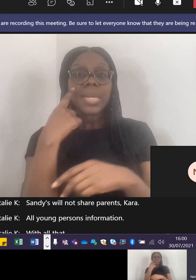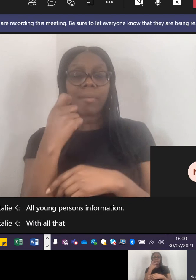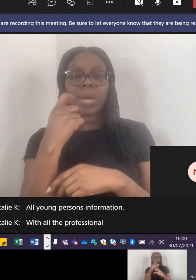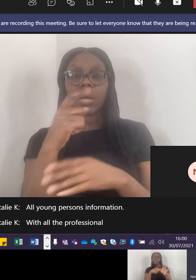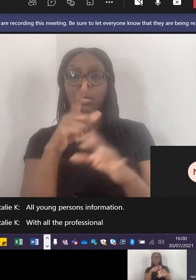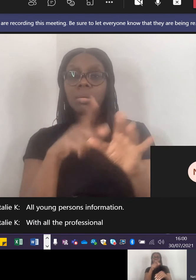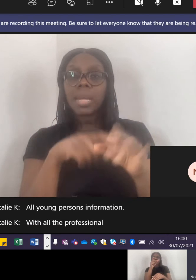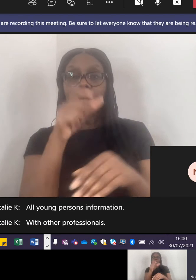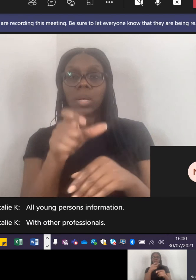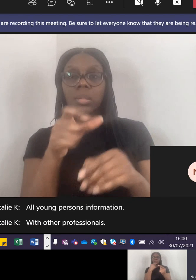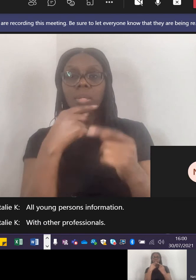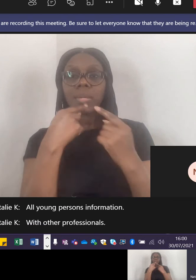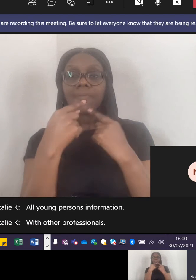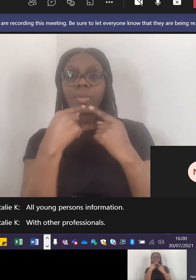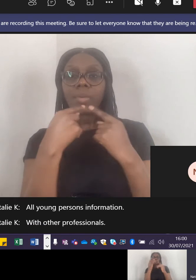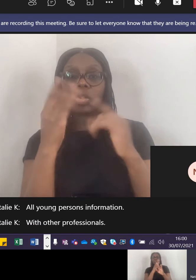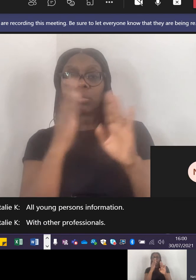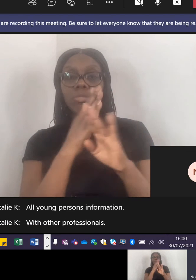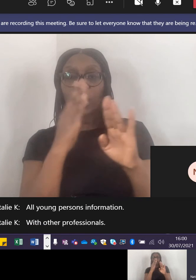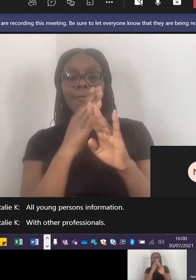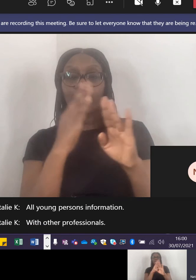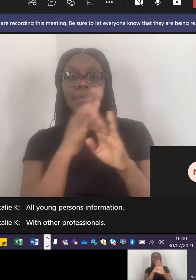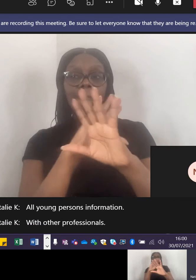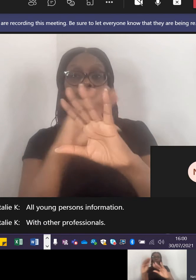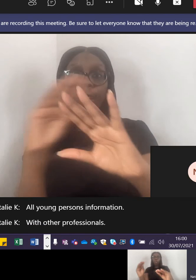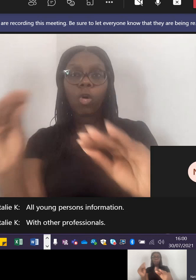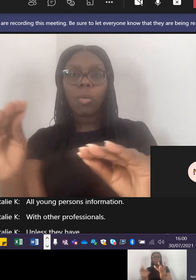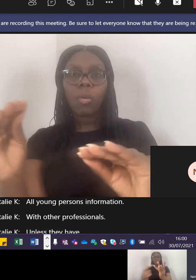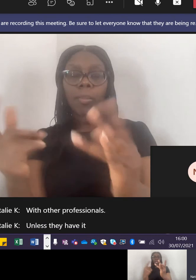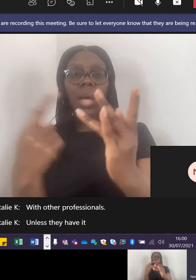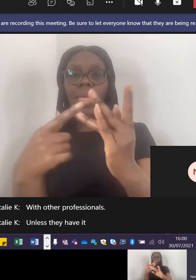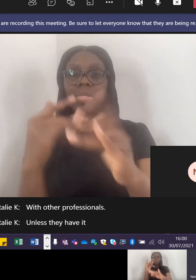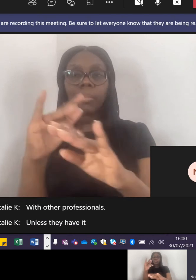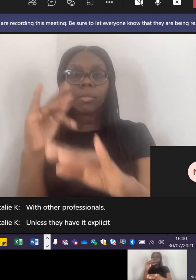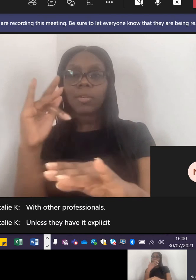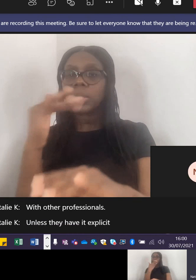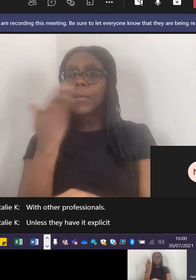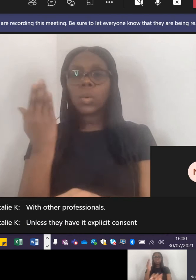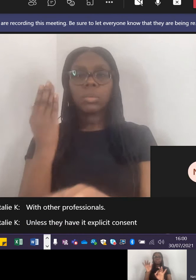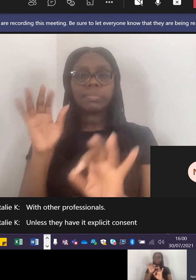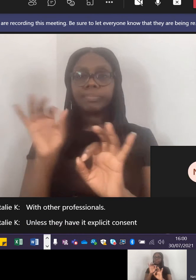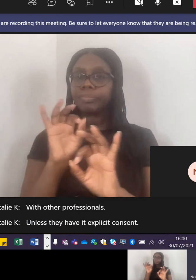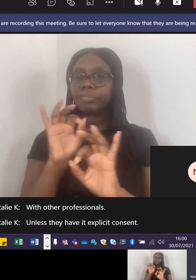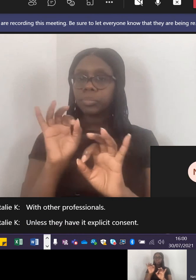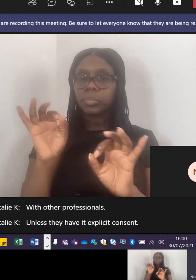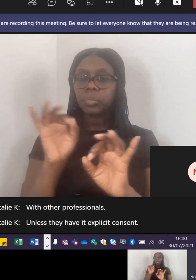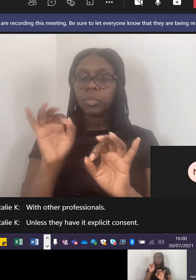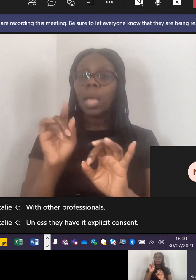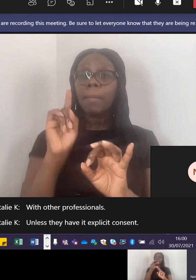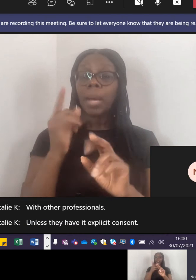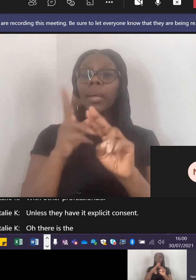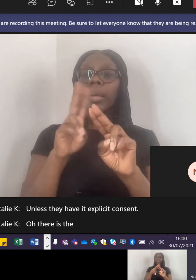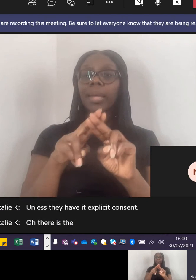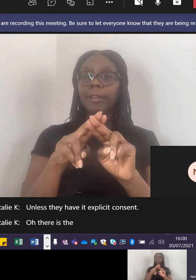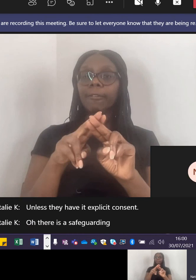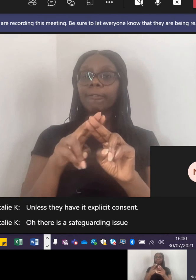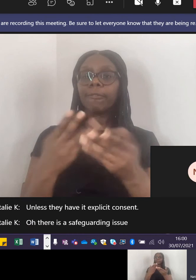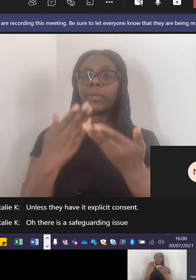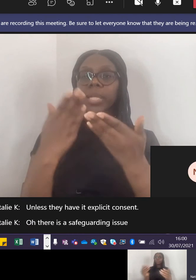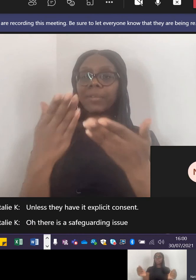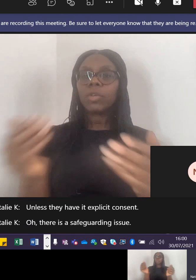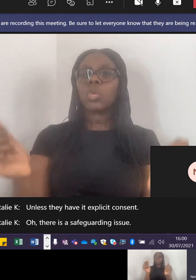professionals unless they have an explicit consent or there is a safeguarding issue.